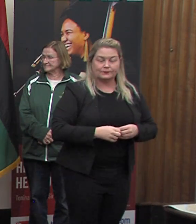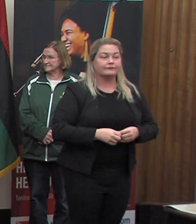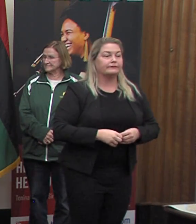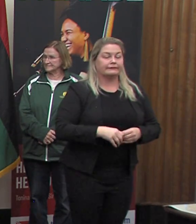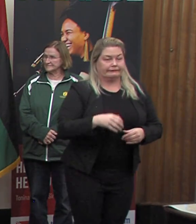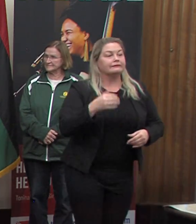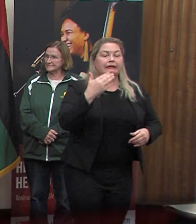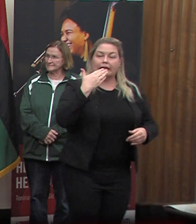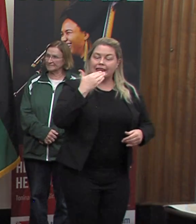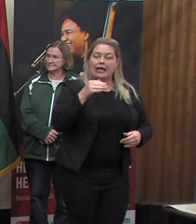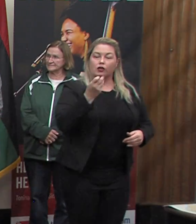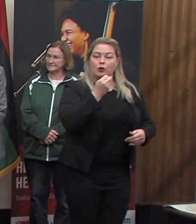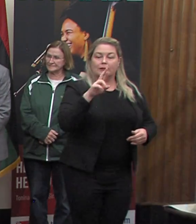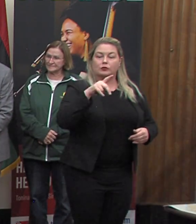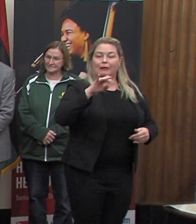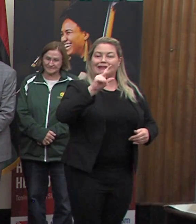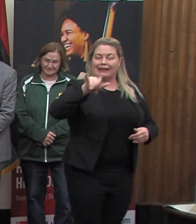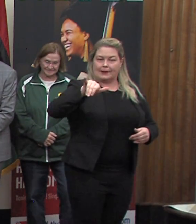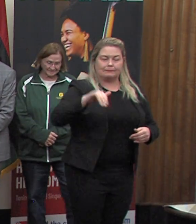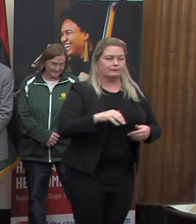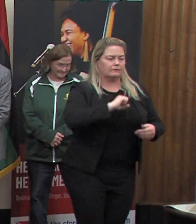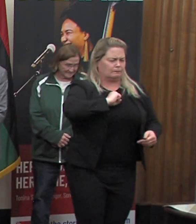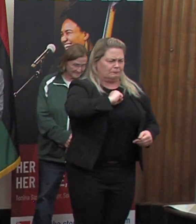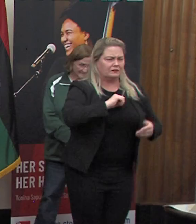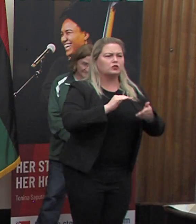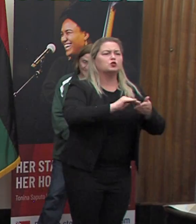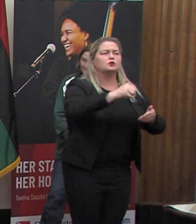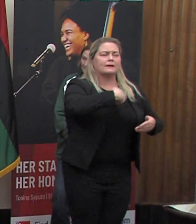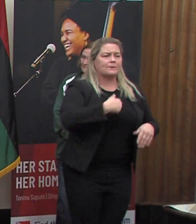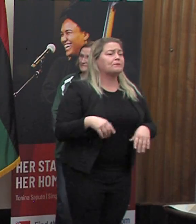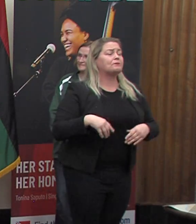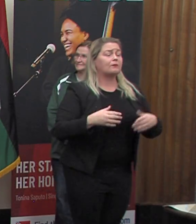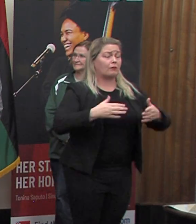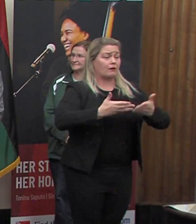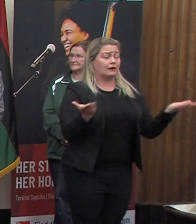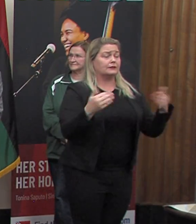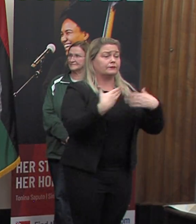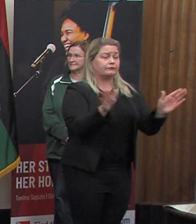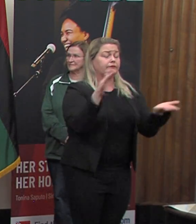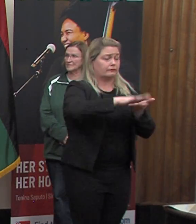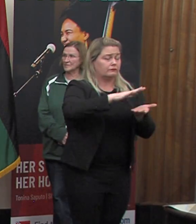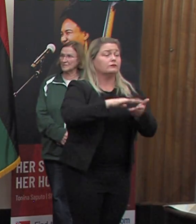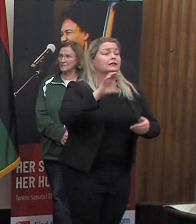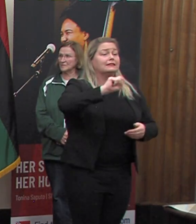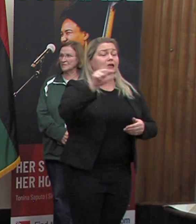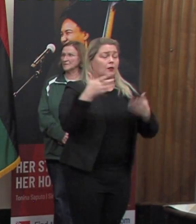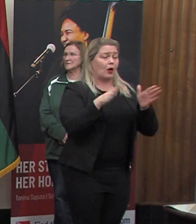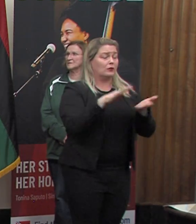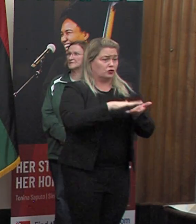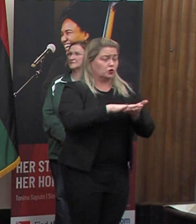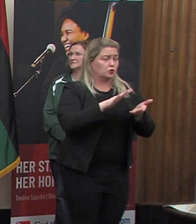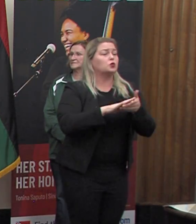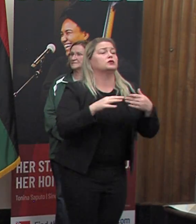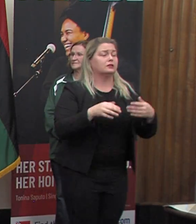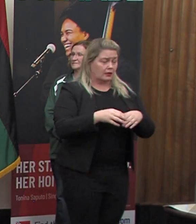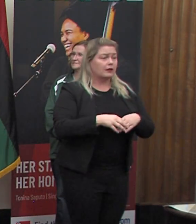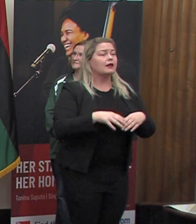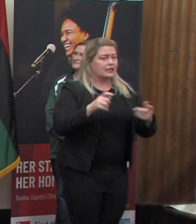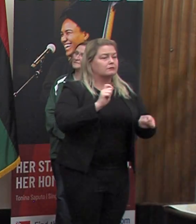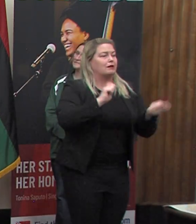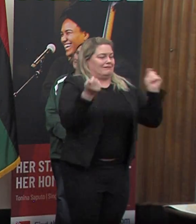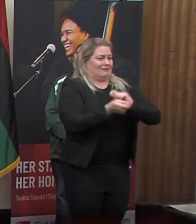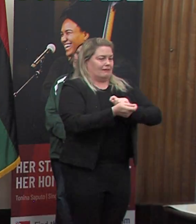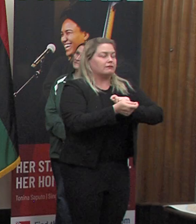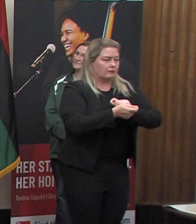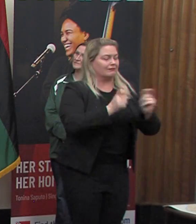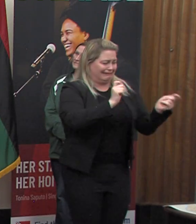Thank you, Mr. Pinkney. excuse me. St. Louis Public Schools, under the leadership of Dr. Adams, has been revising our pandemic plan